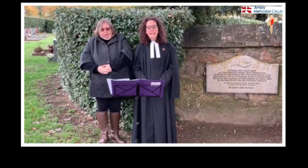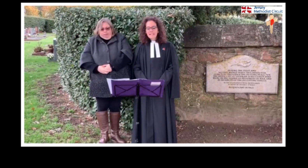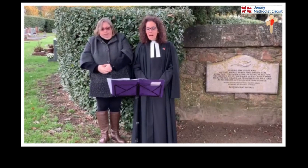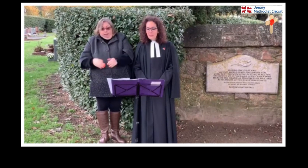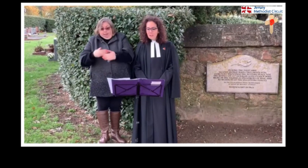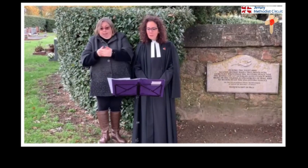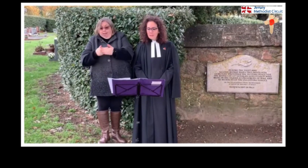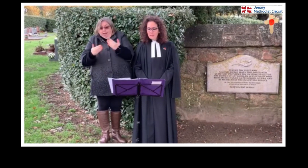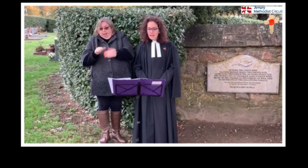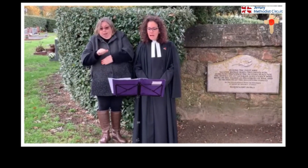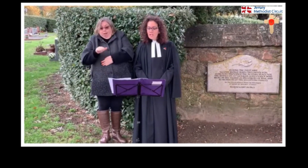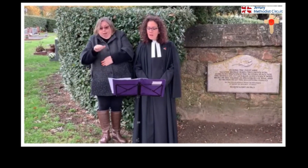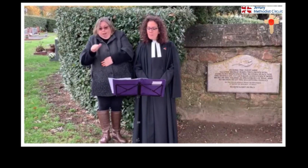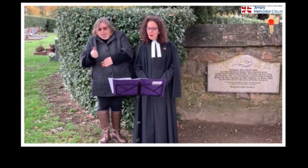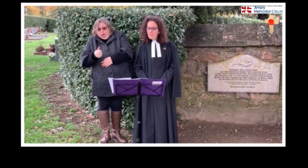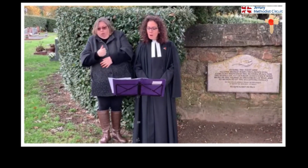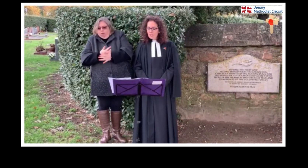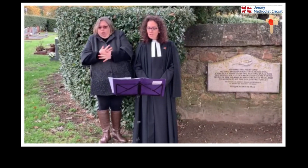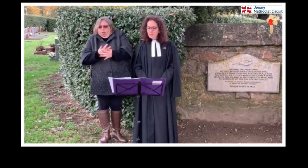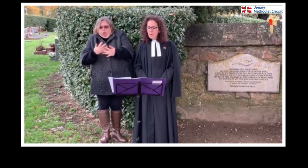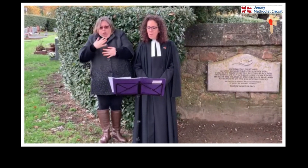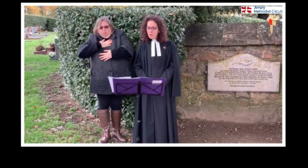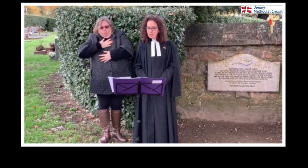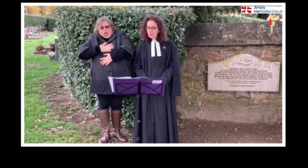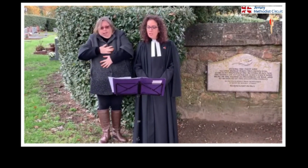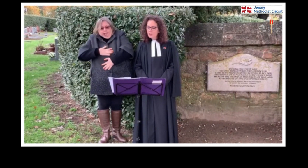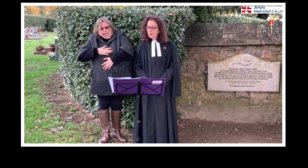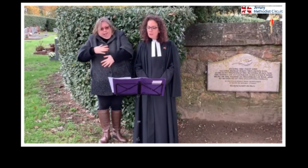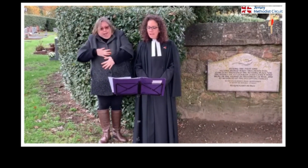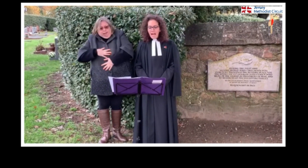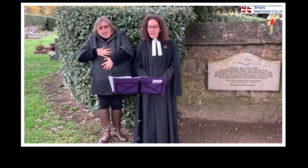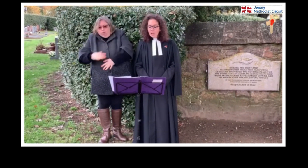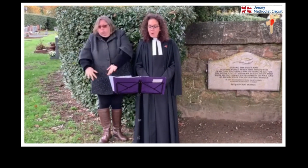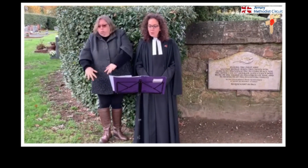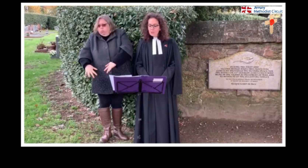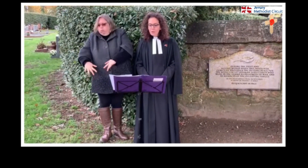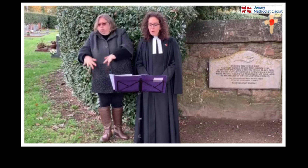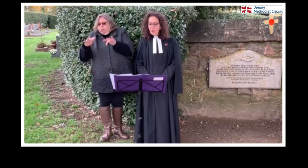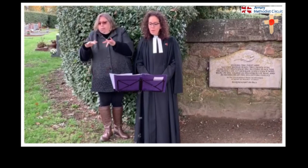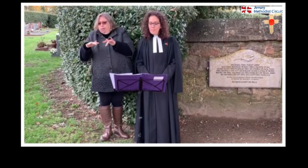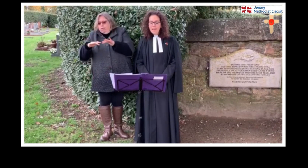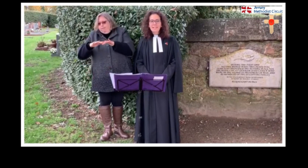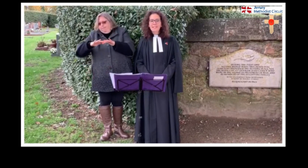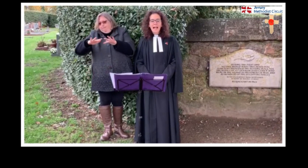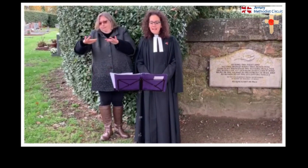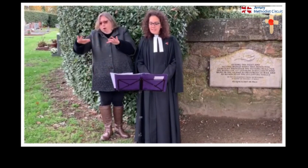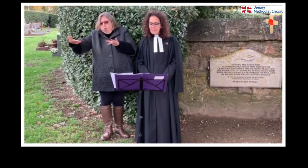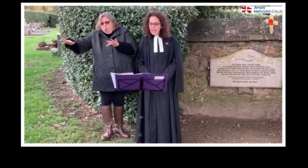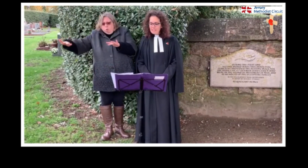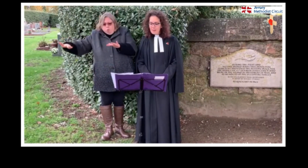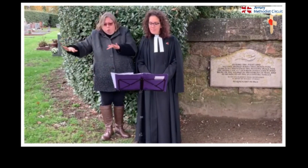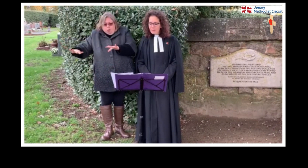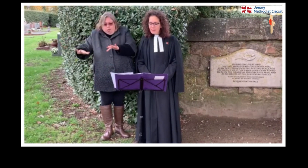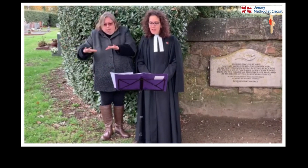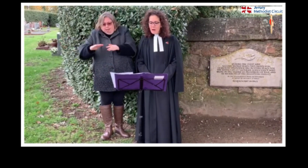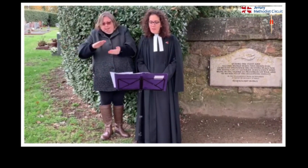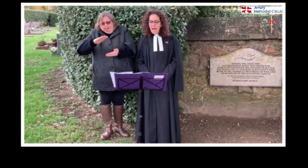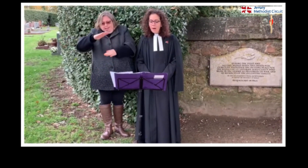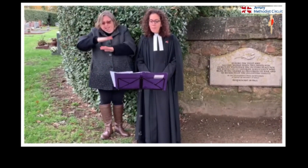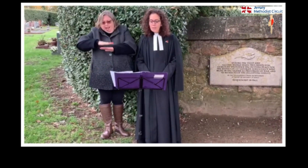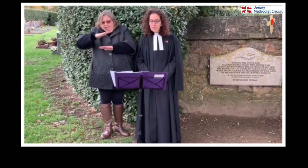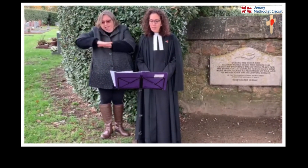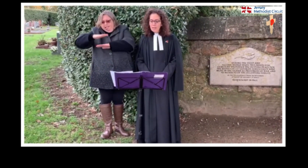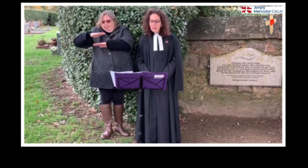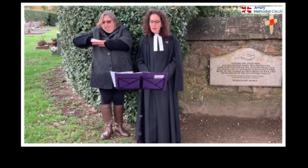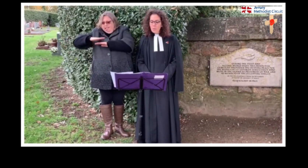For days afterwards, a number of bodies were washed ashore, and locals recall them being stacked like timber on